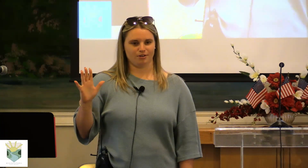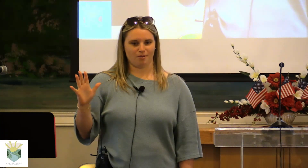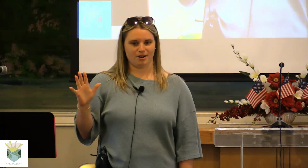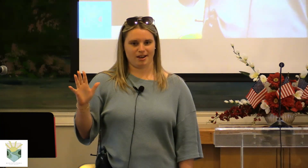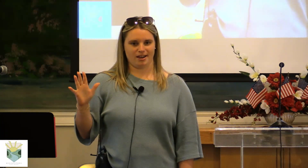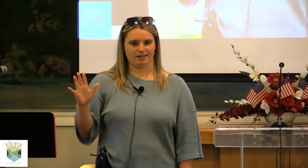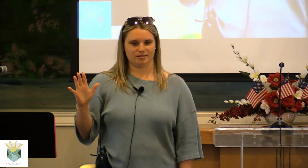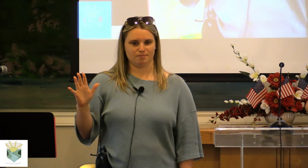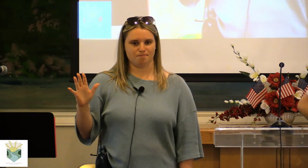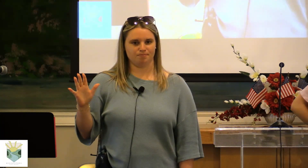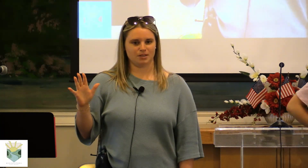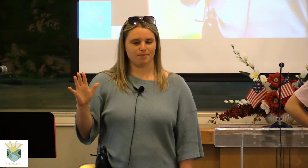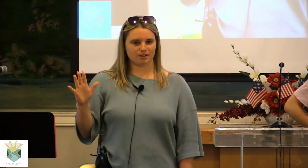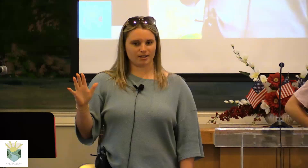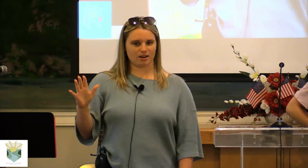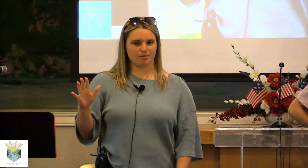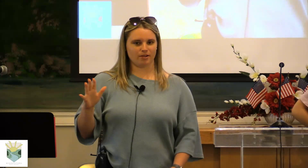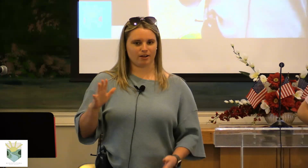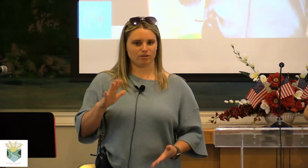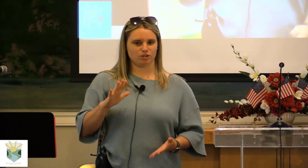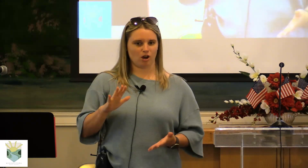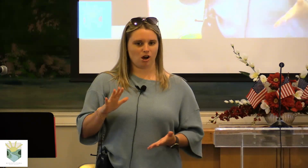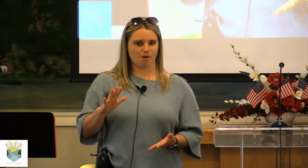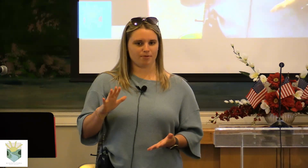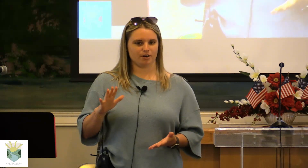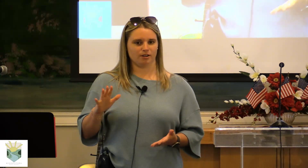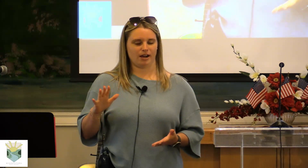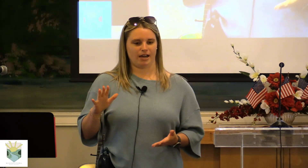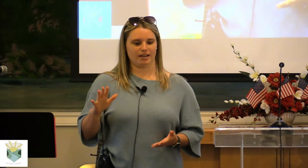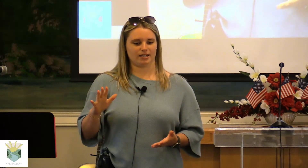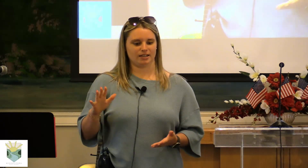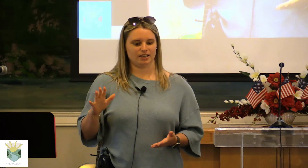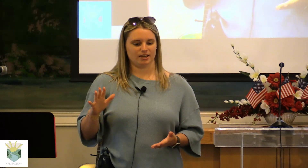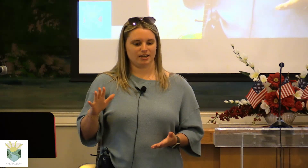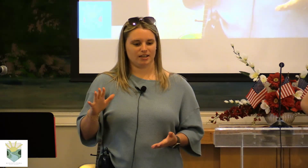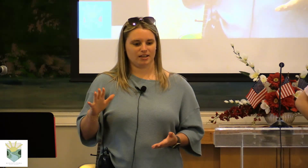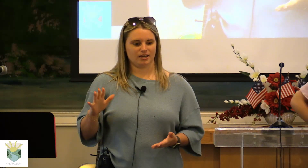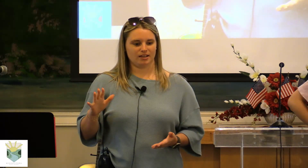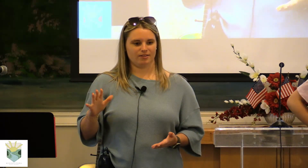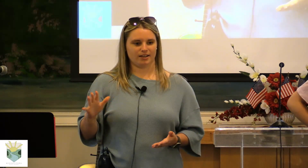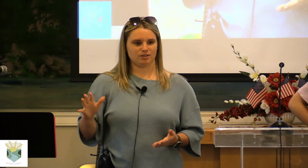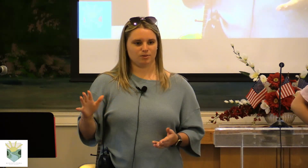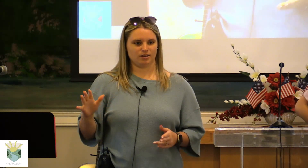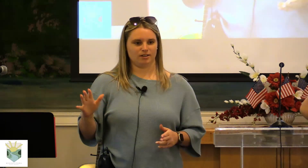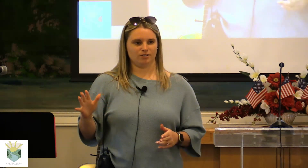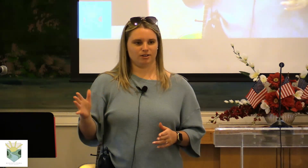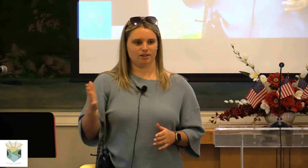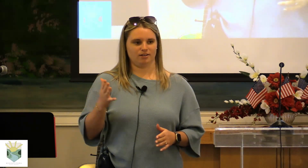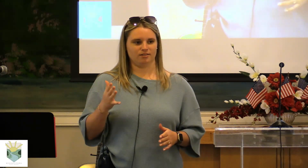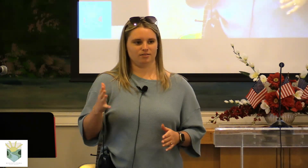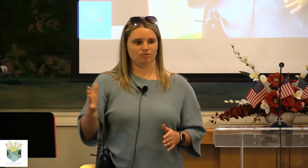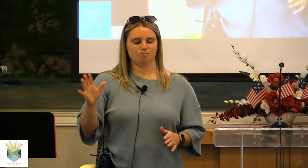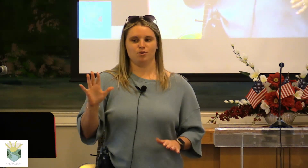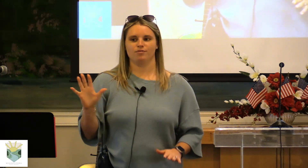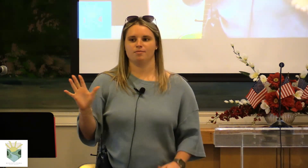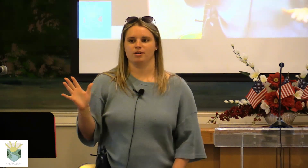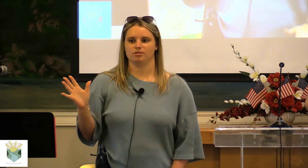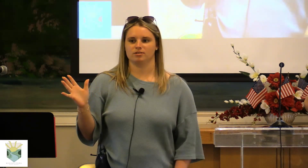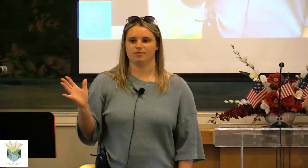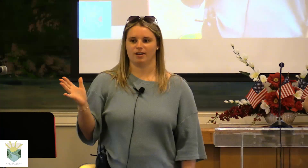dominant hand. It's typically going to be like on top or like that's what you're going to move the most. I don't